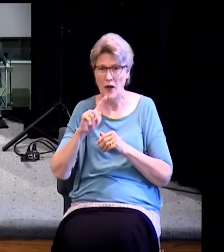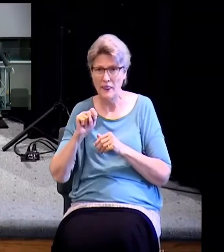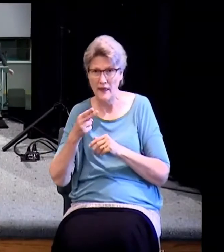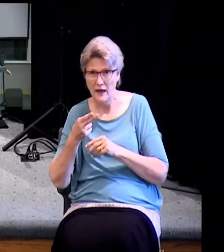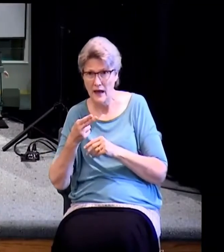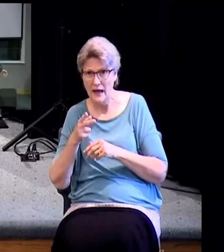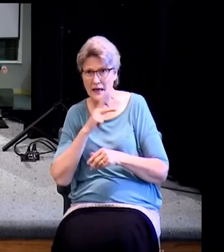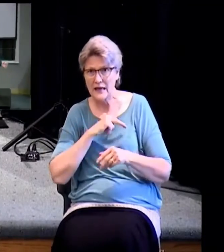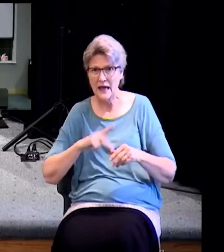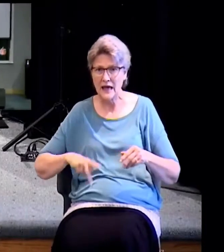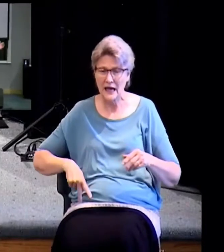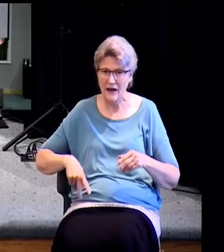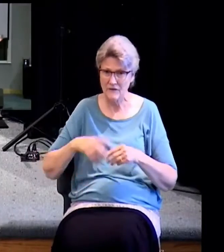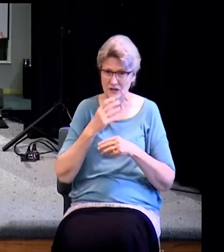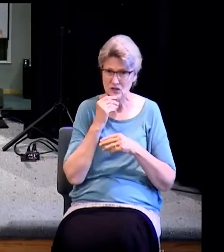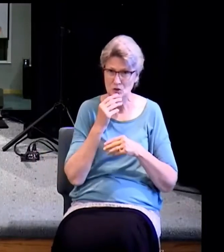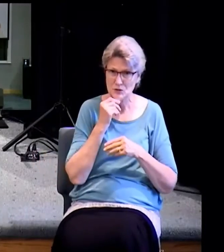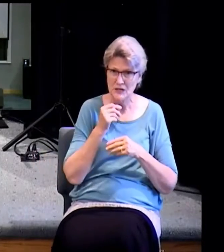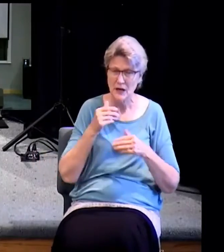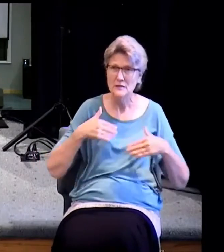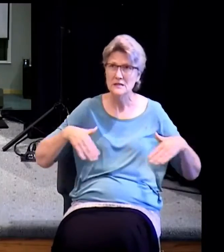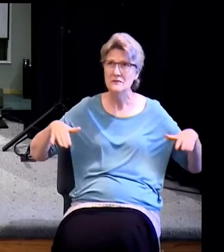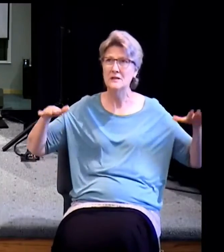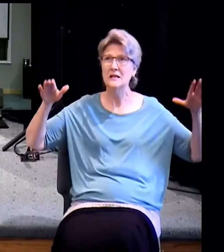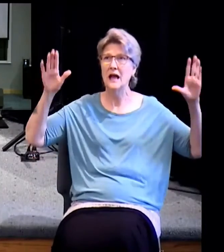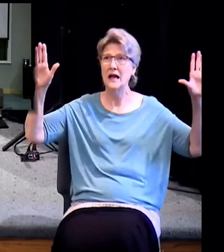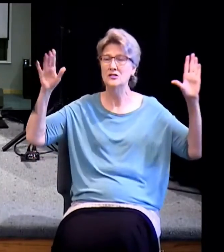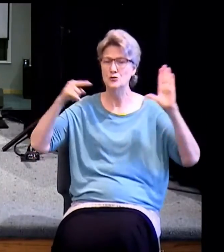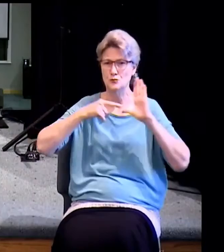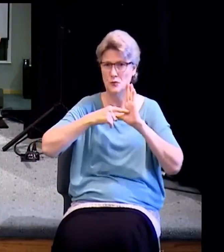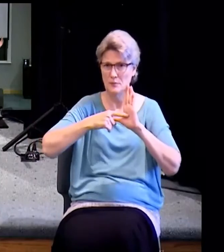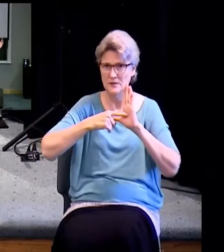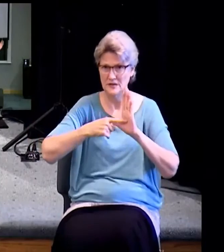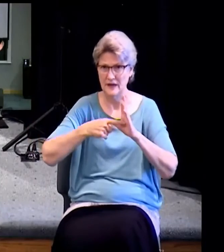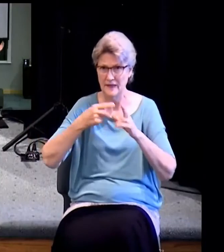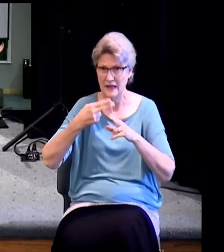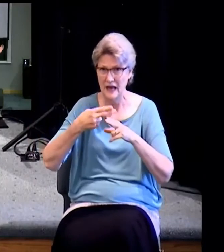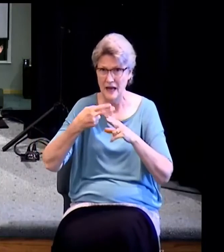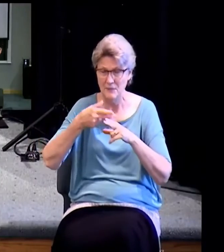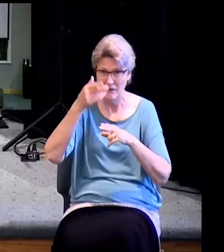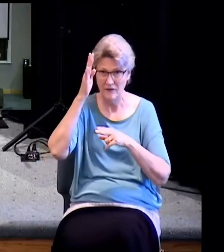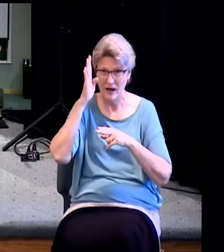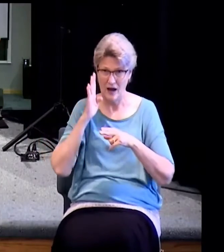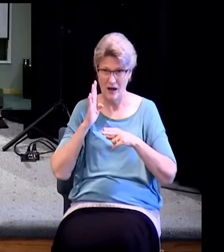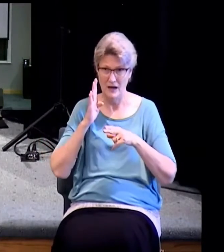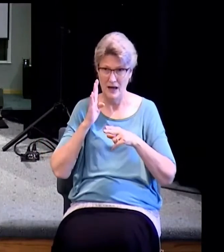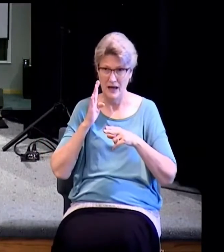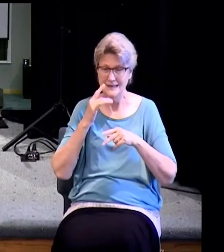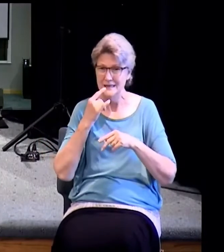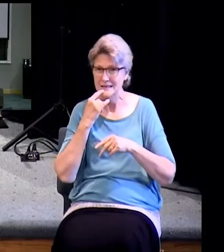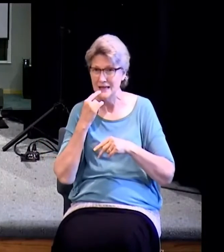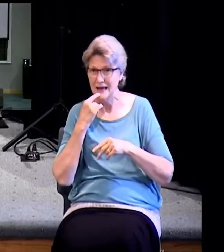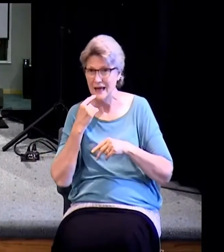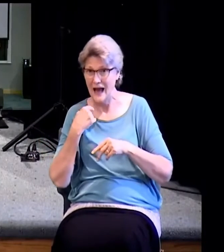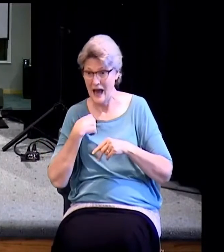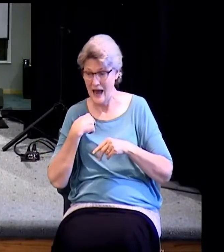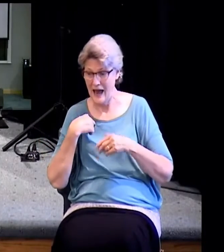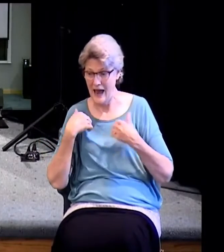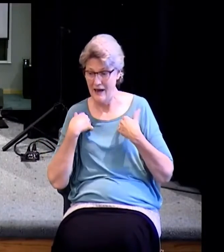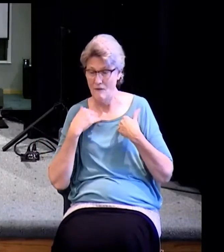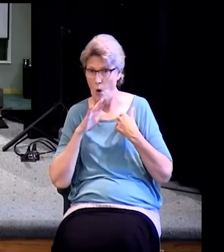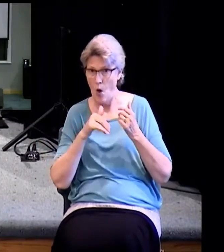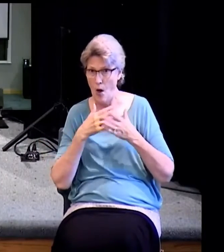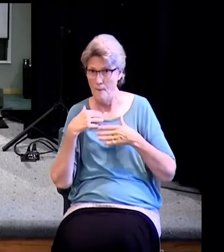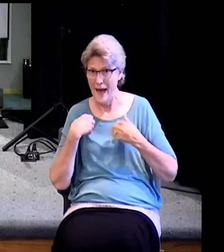Jehovah God. He was lifting his hands as a representation of the name of God. And he was saying, I have all